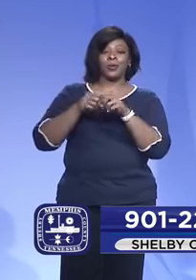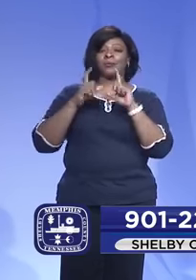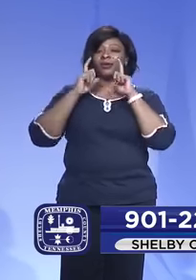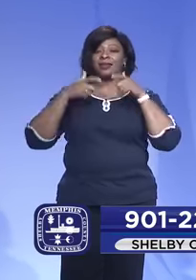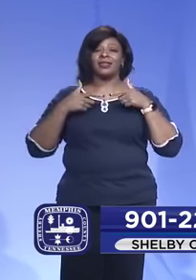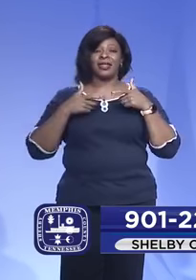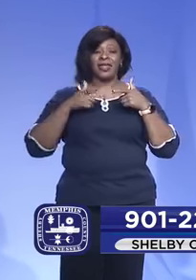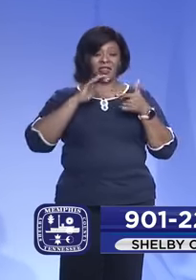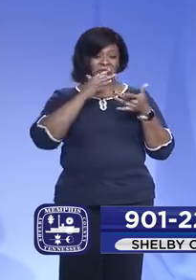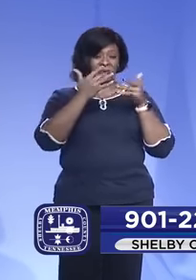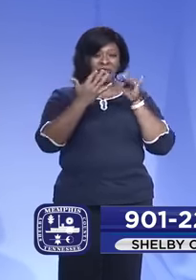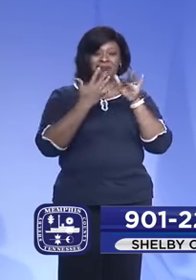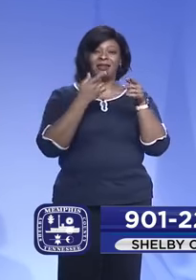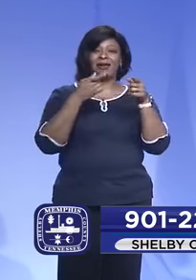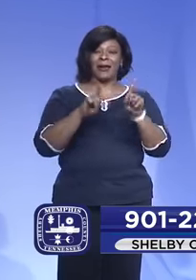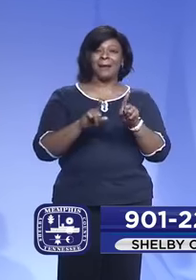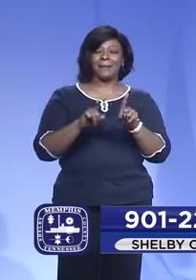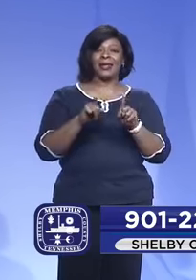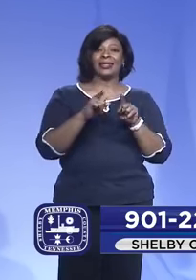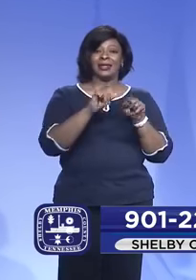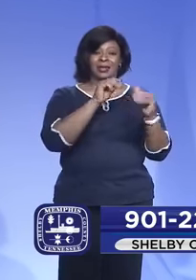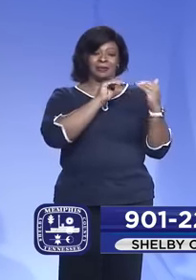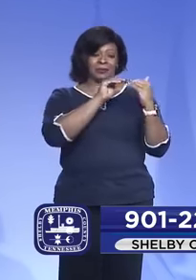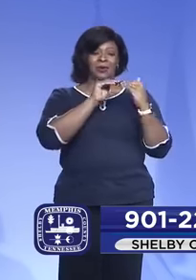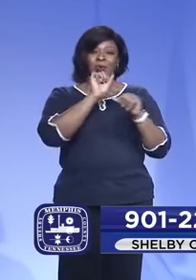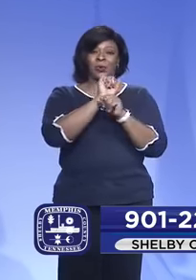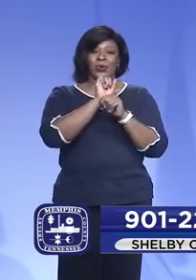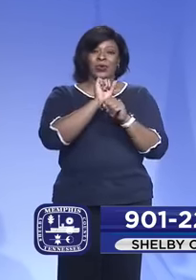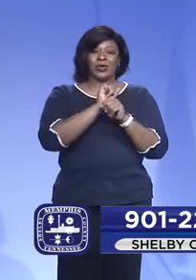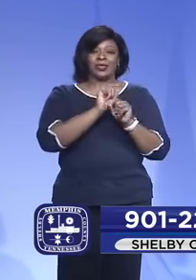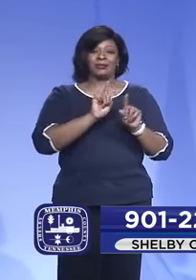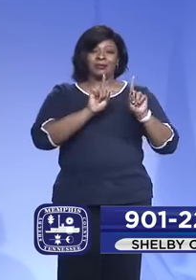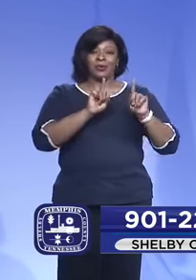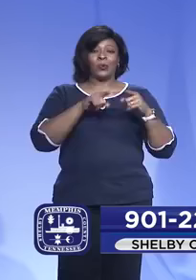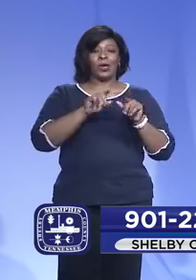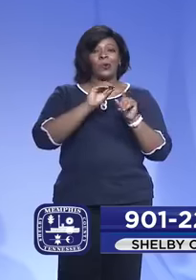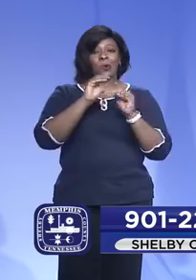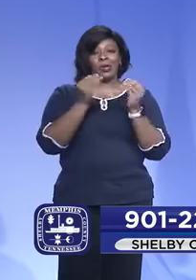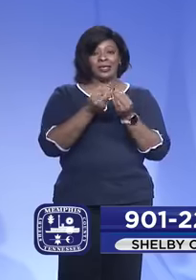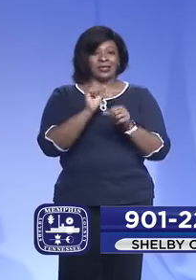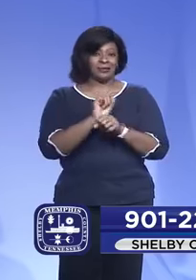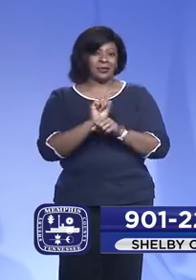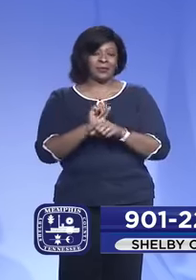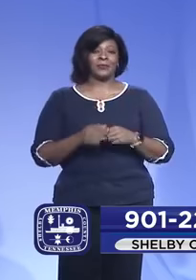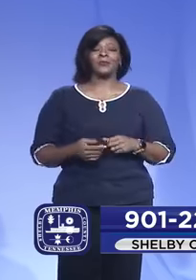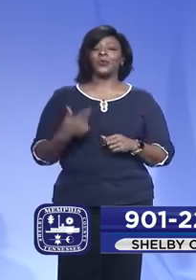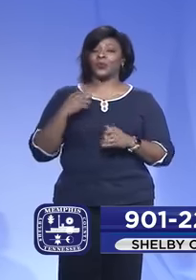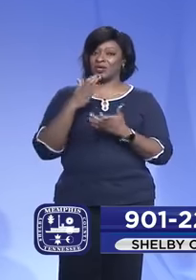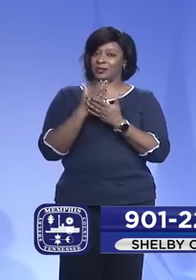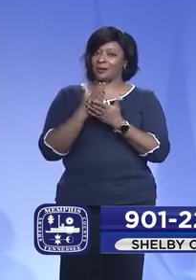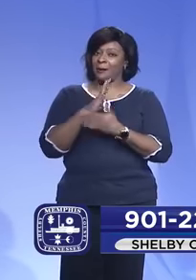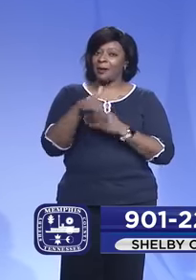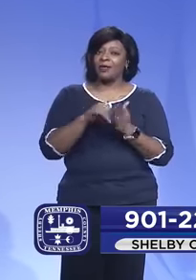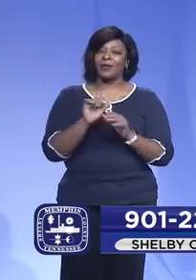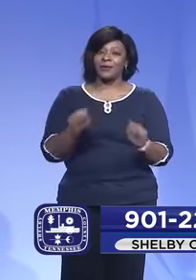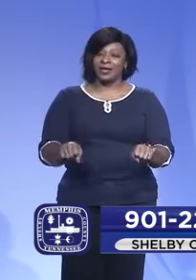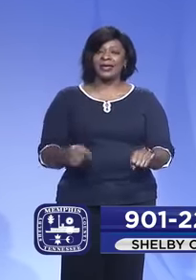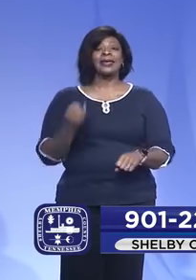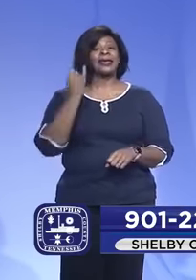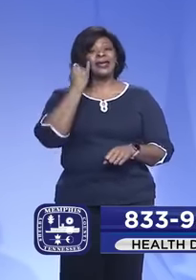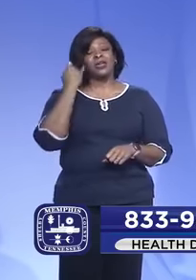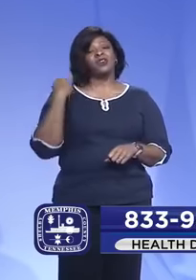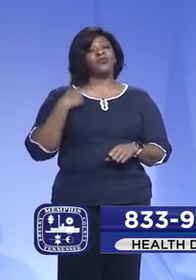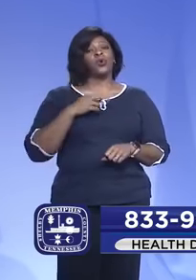then the transmission occurs peer-to-peer, sideways, inside an organization. We can stop all that if we